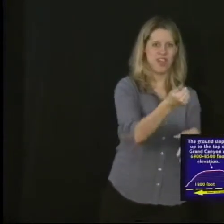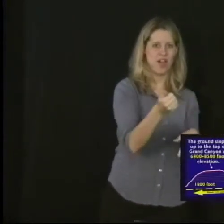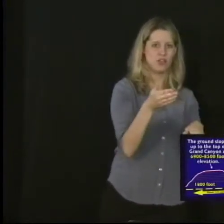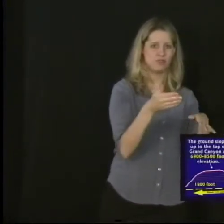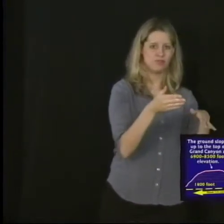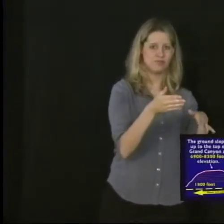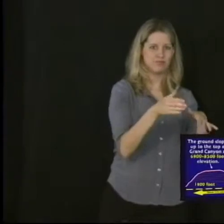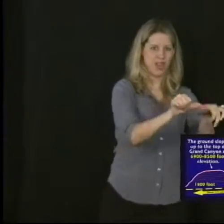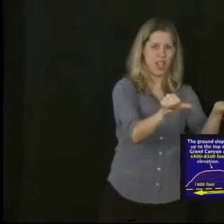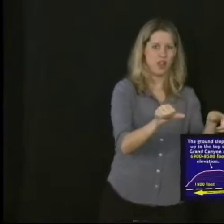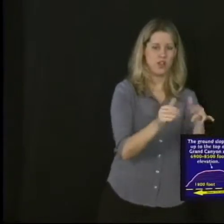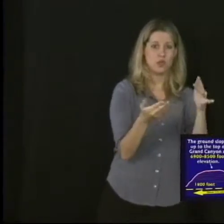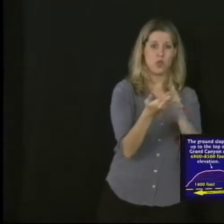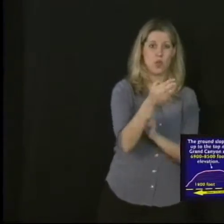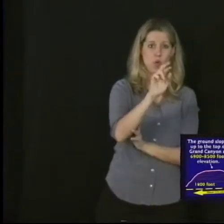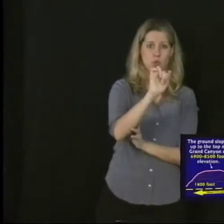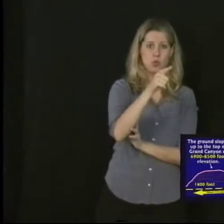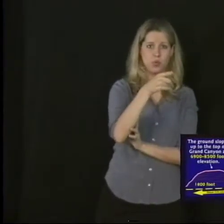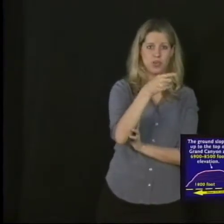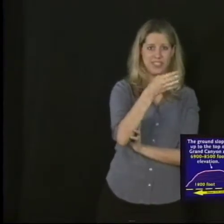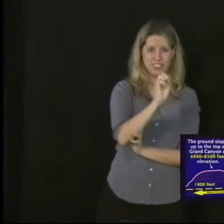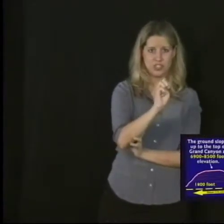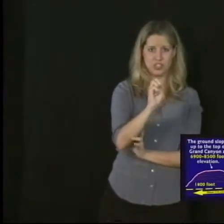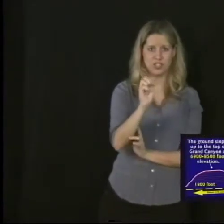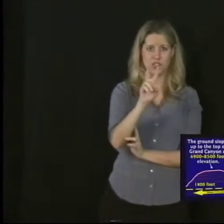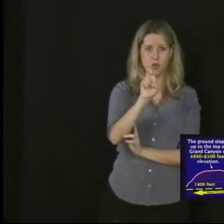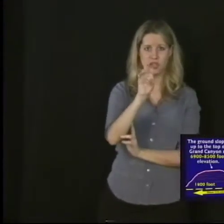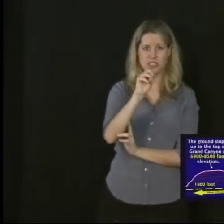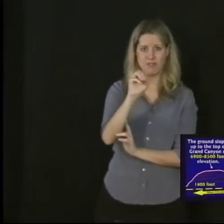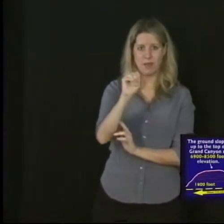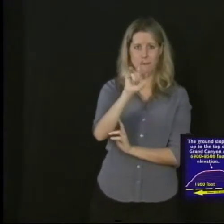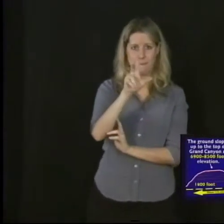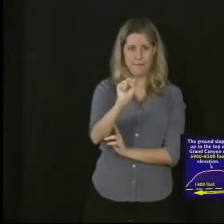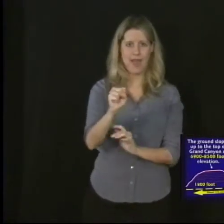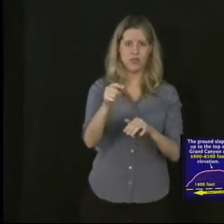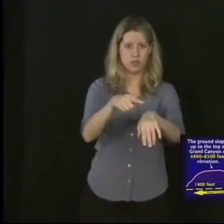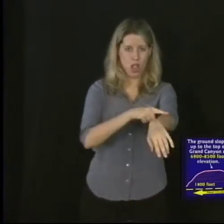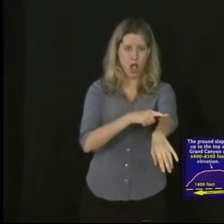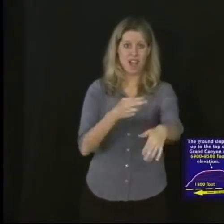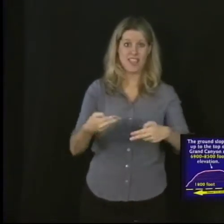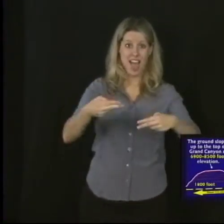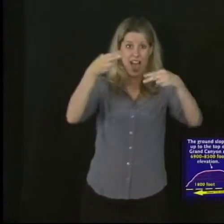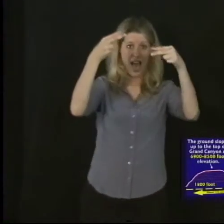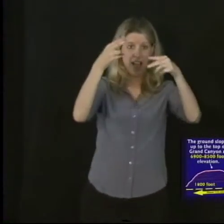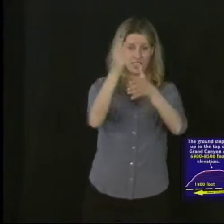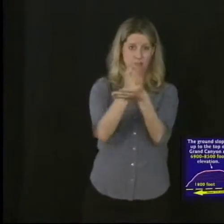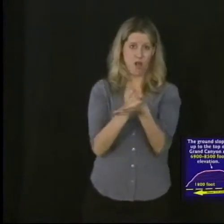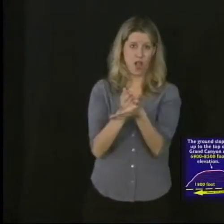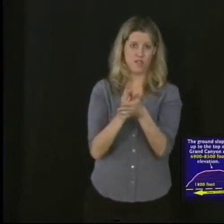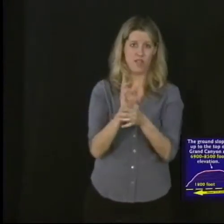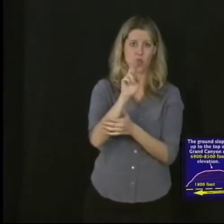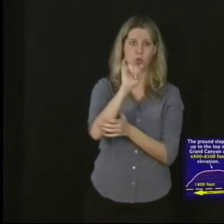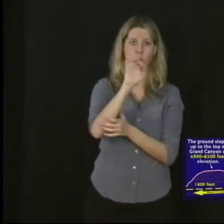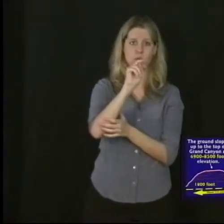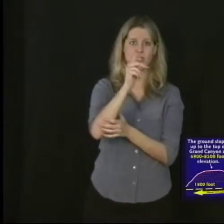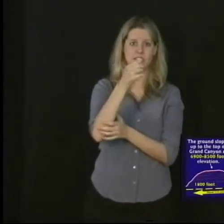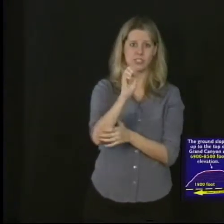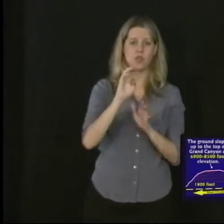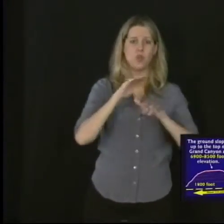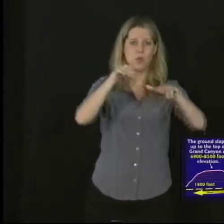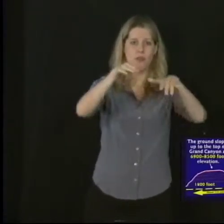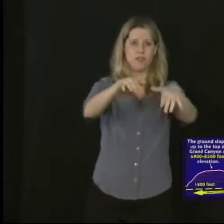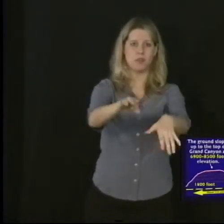going through a giant ridge, 270 miles long. At the highest point of the ridge, the river's at